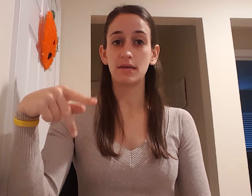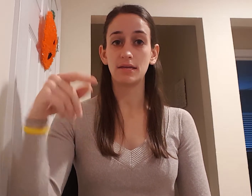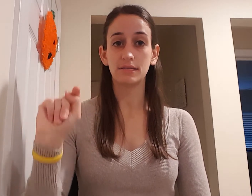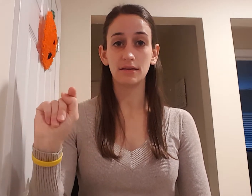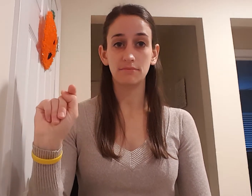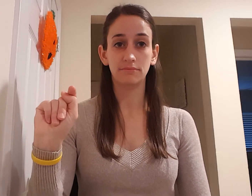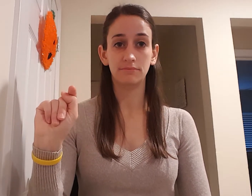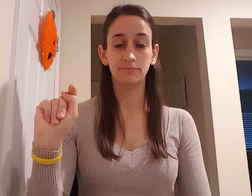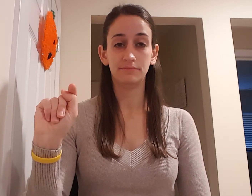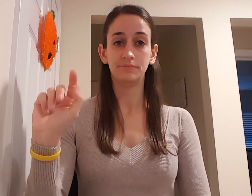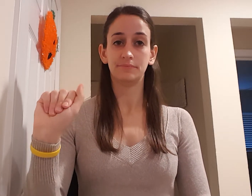APT.